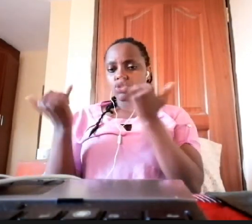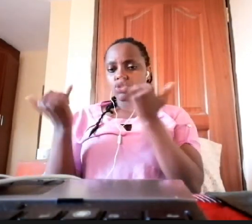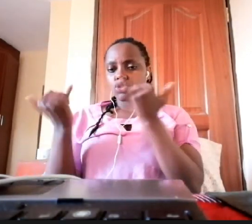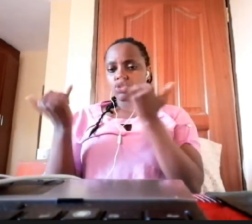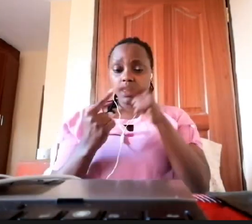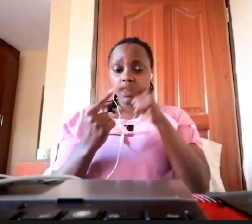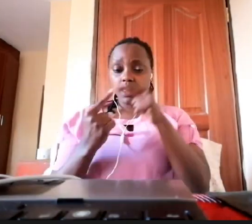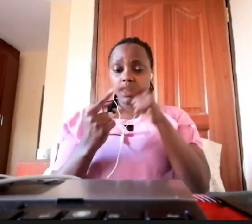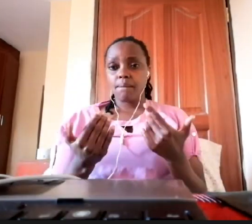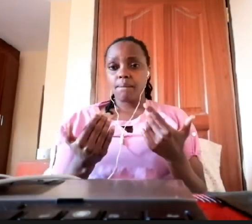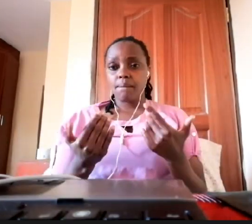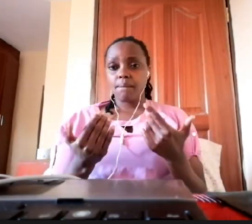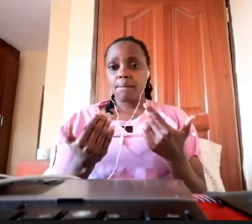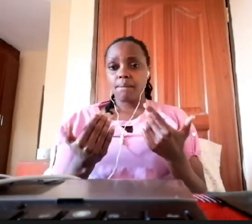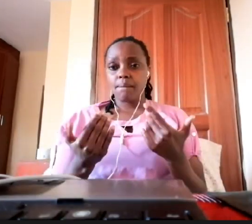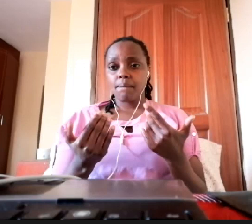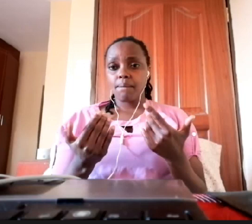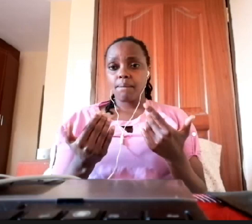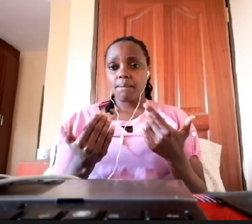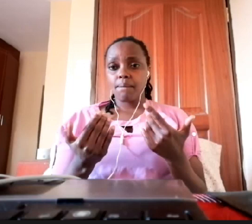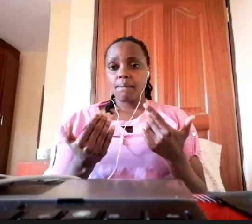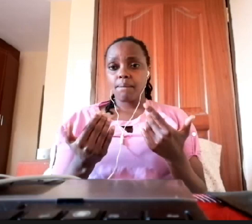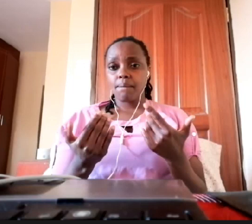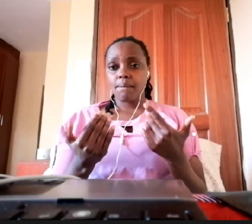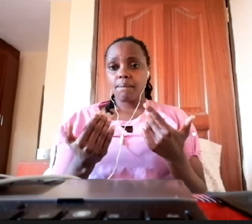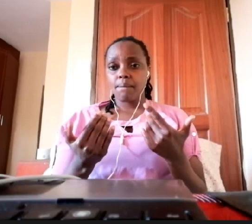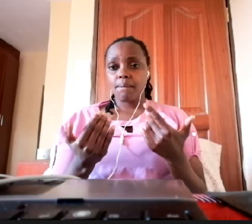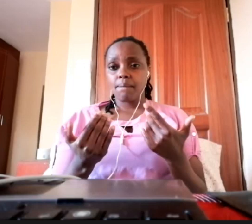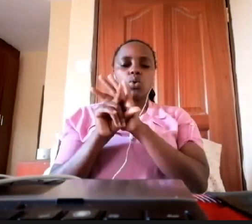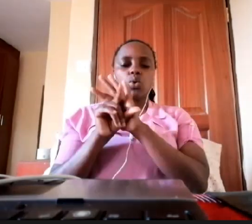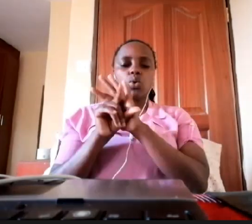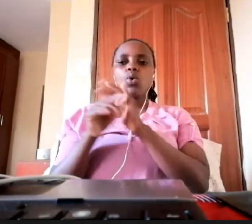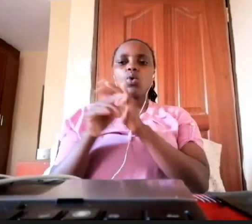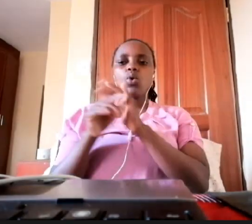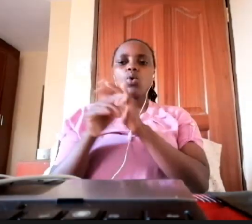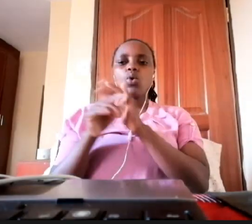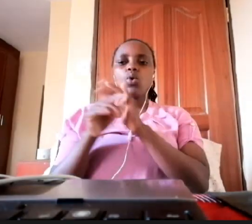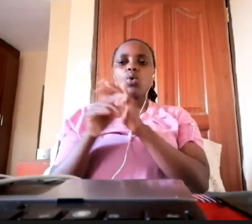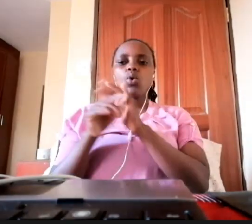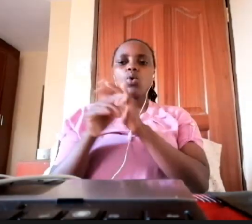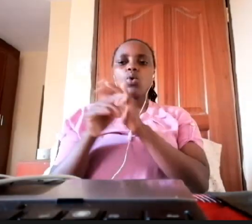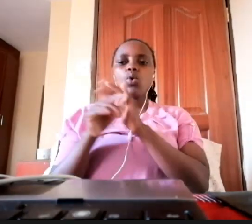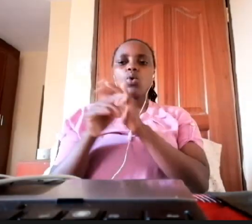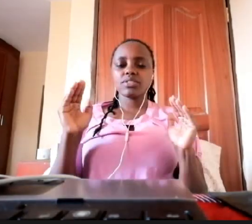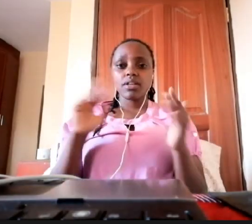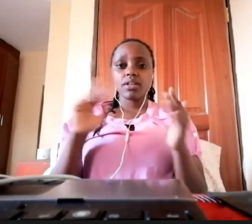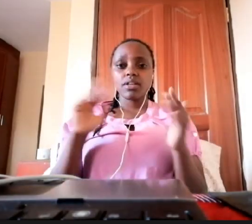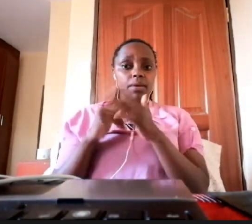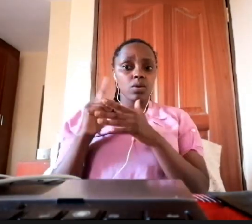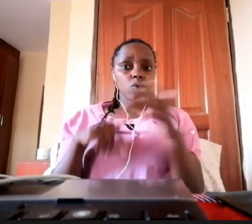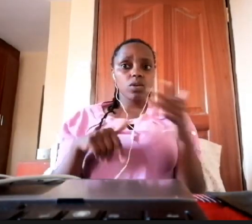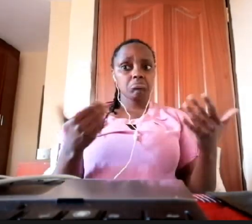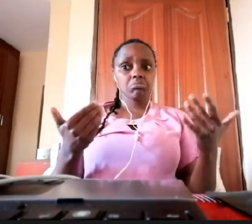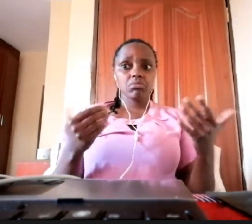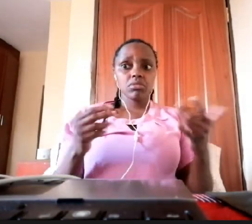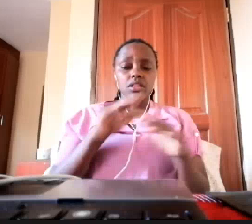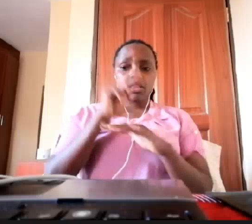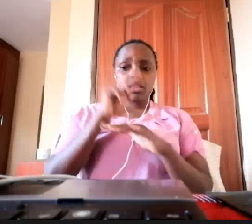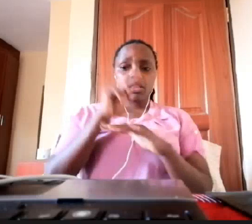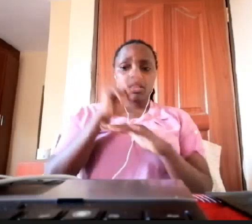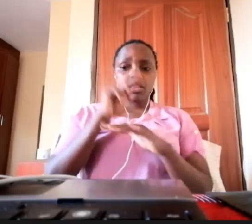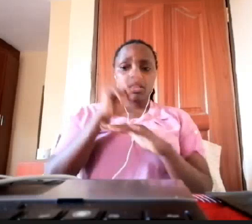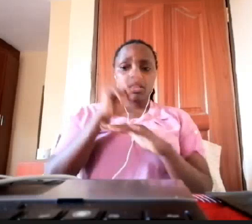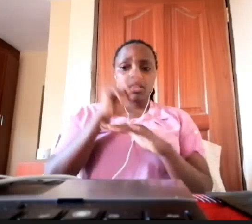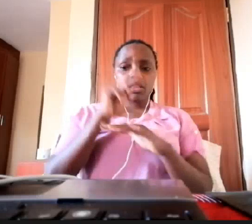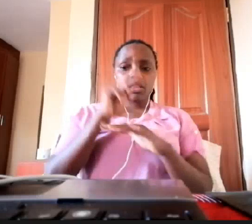years, and this institutional law was finally promulgated. So, the National Network